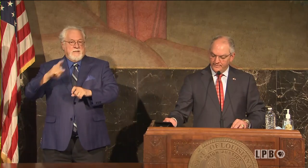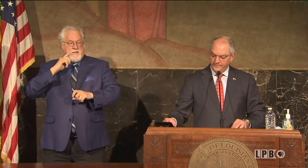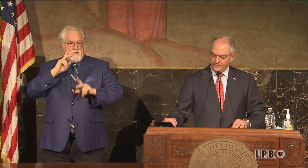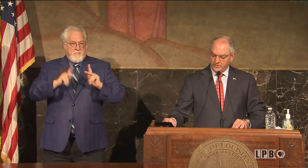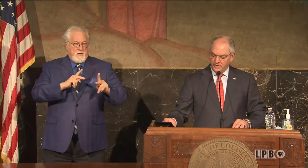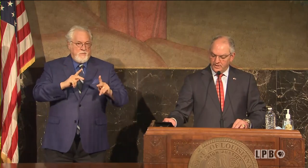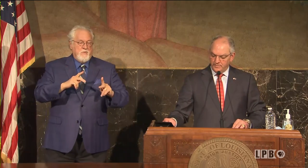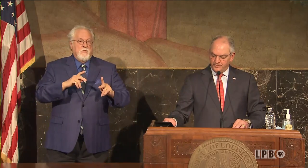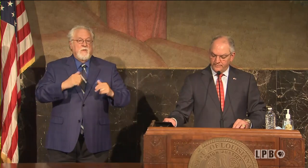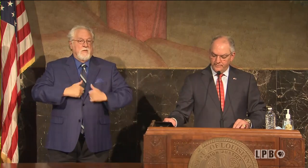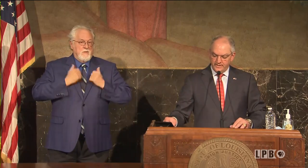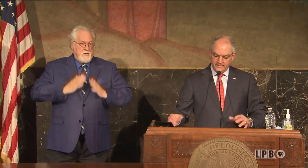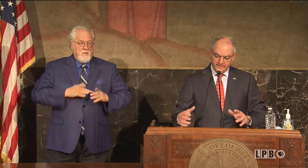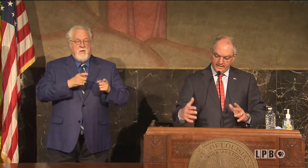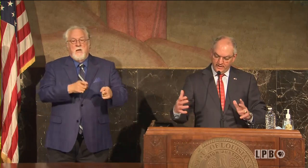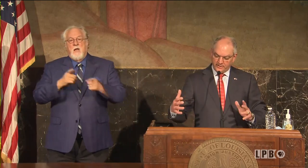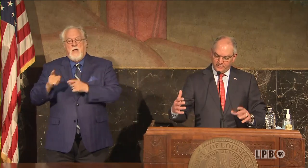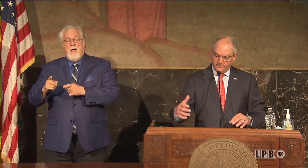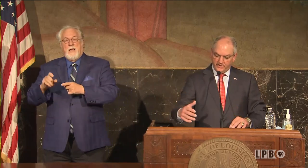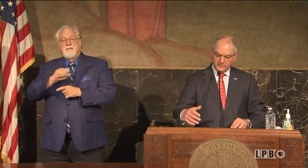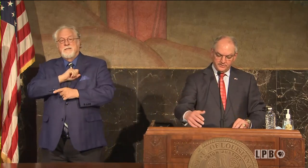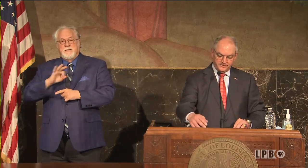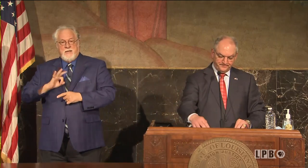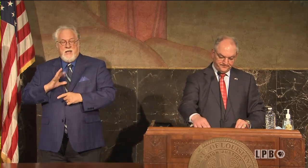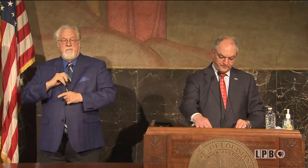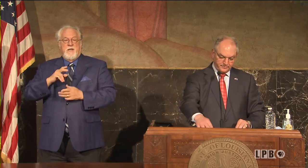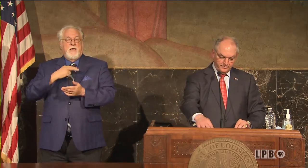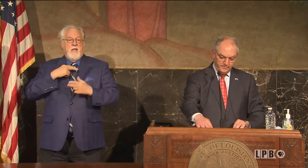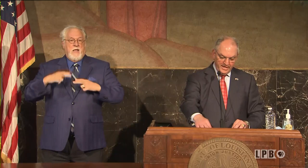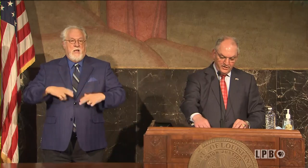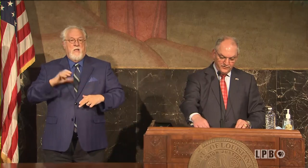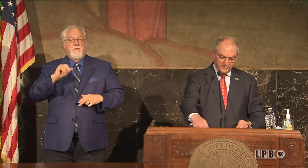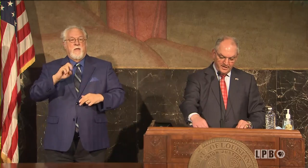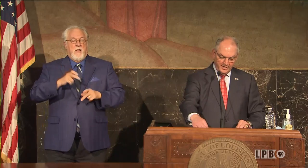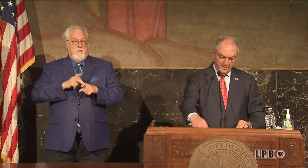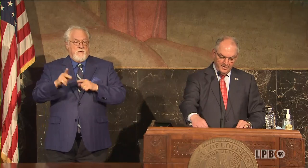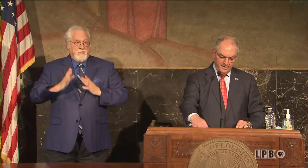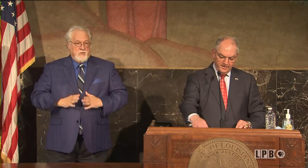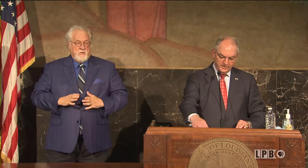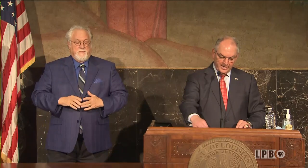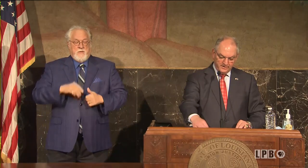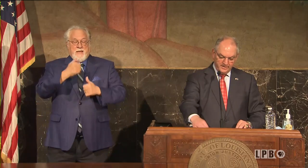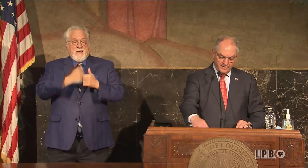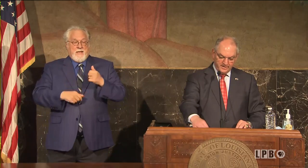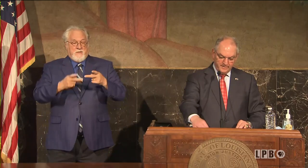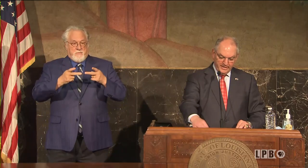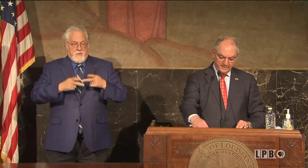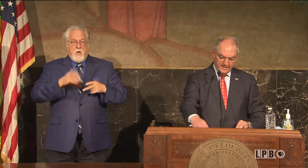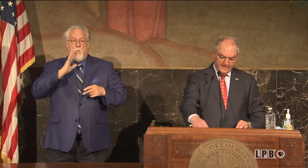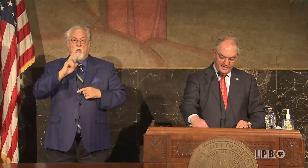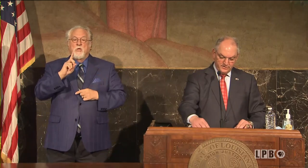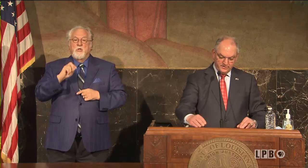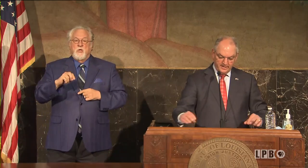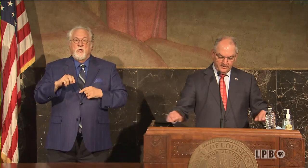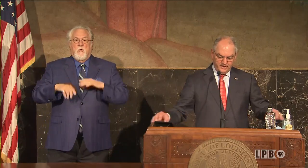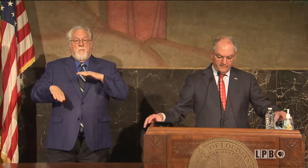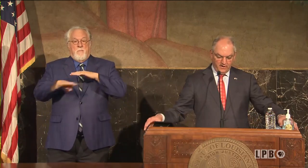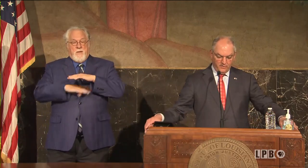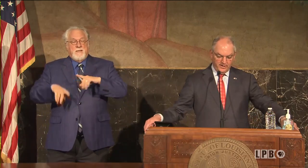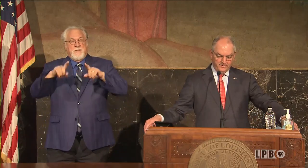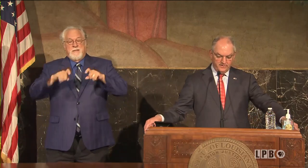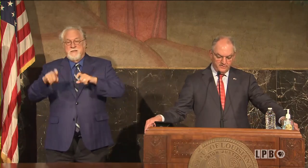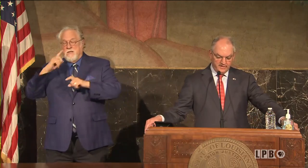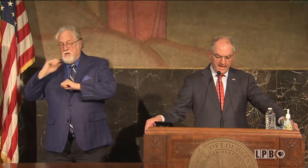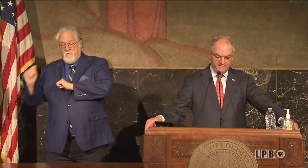staff and healthcare professionals. Each facility shall conduct the baseline initial testing